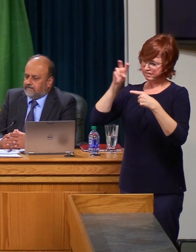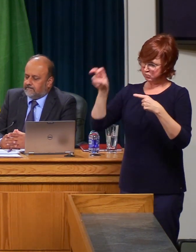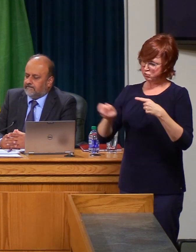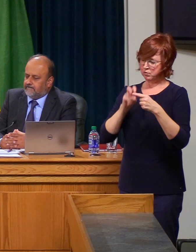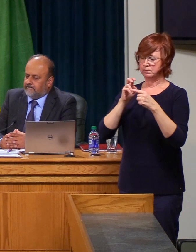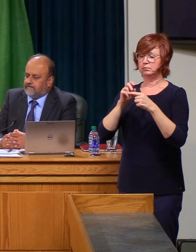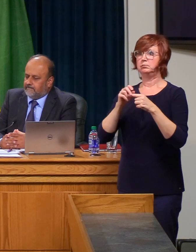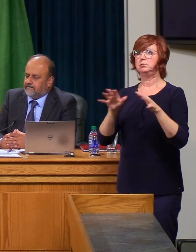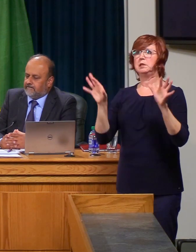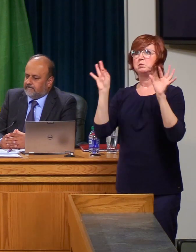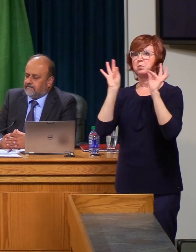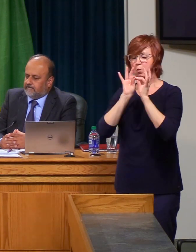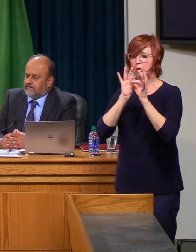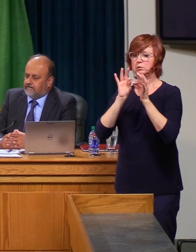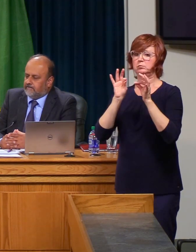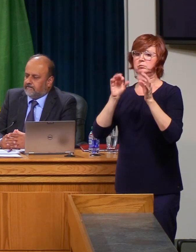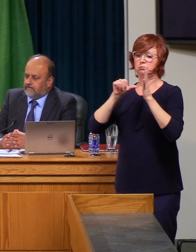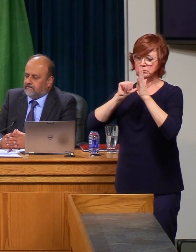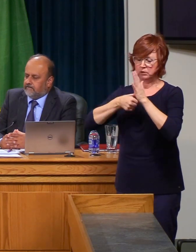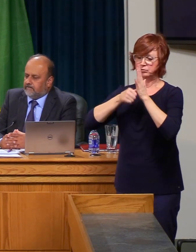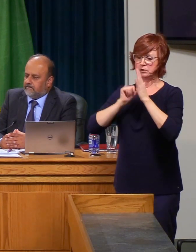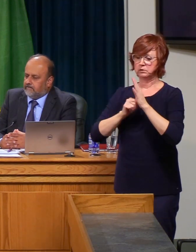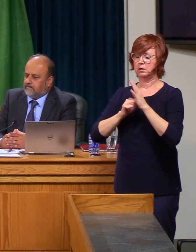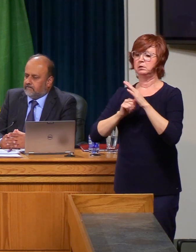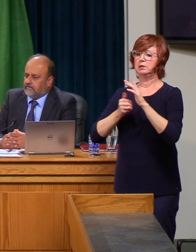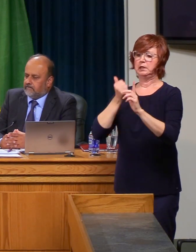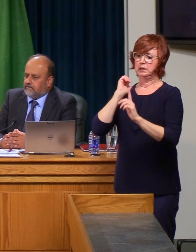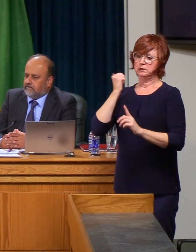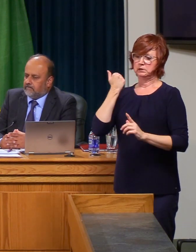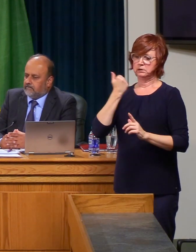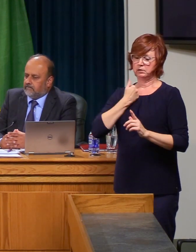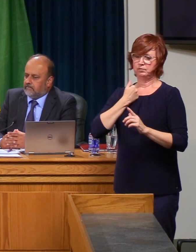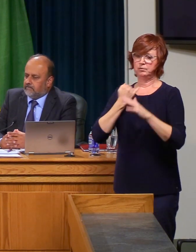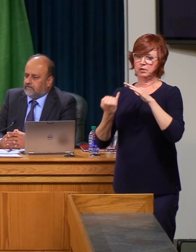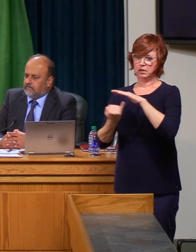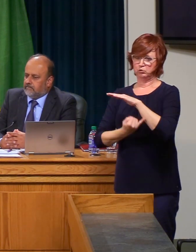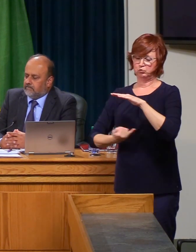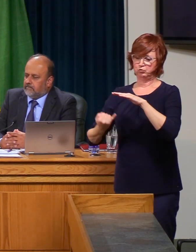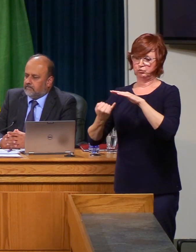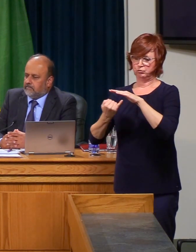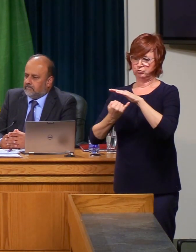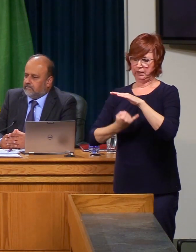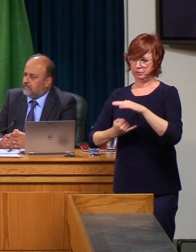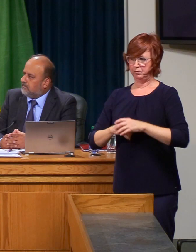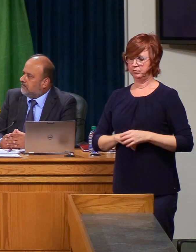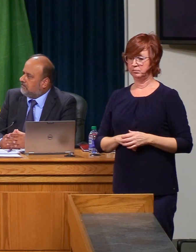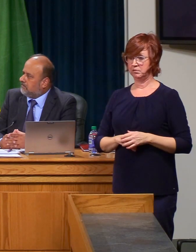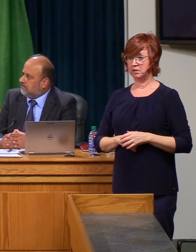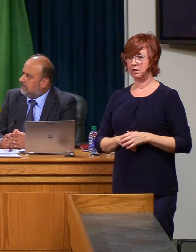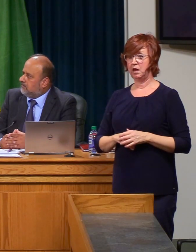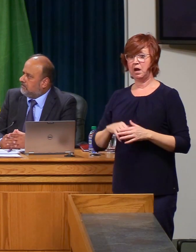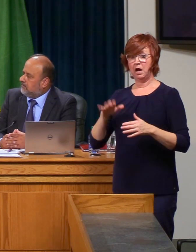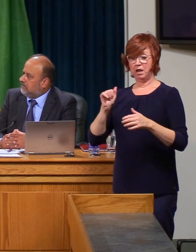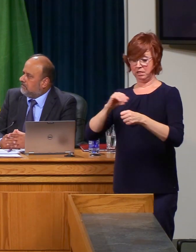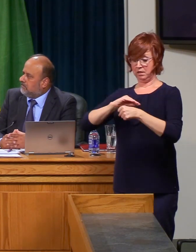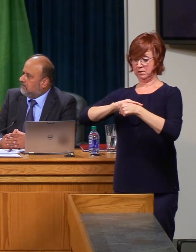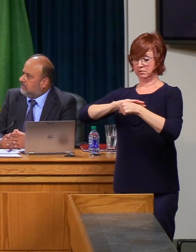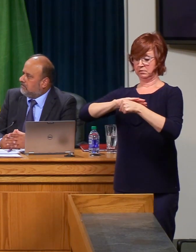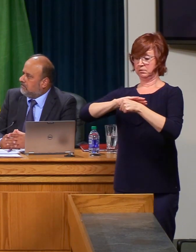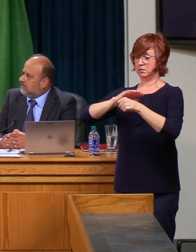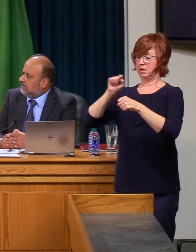to self-isolate. This is by far and away the largest transmission